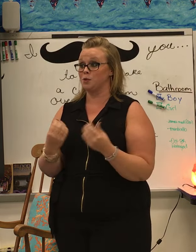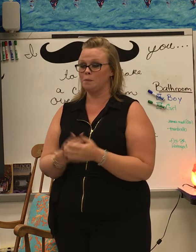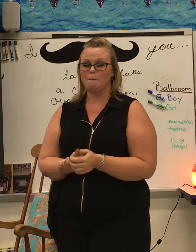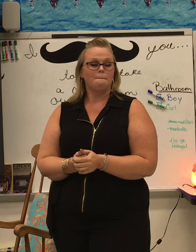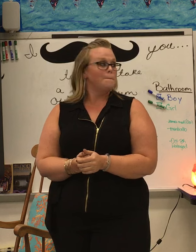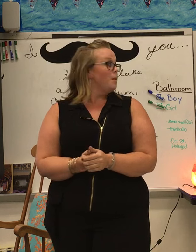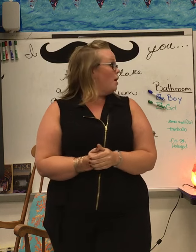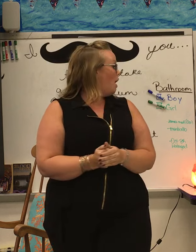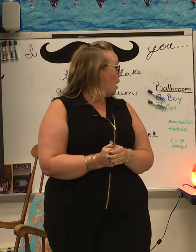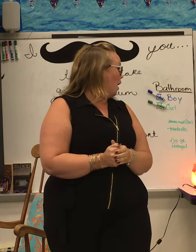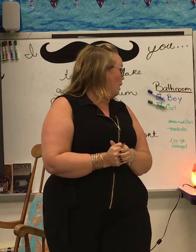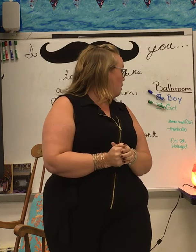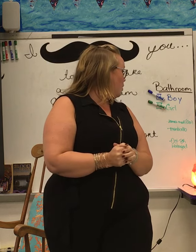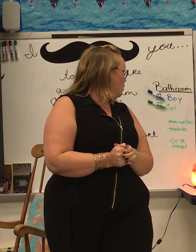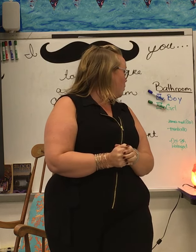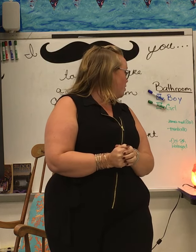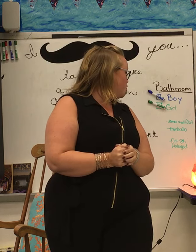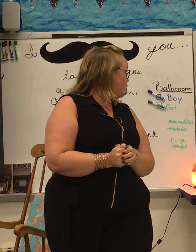as possible.